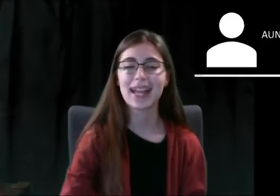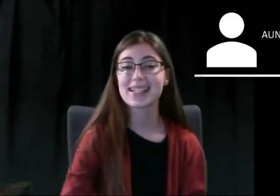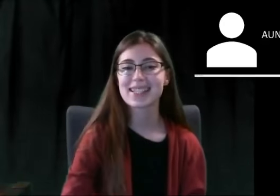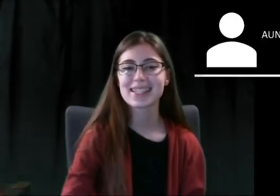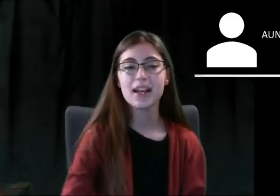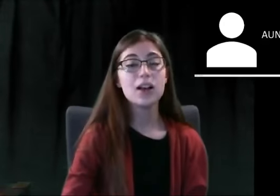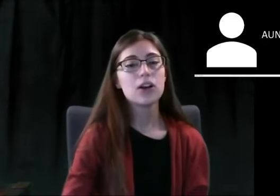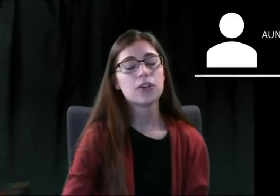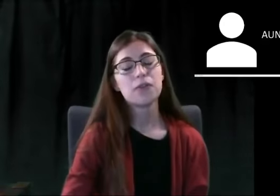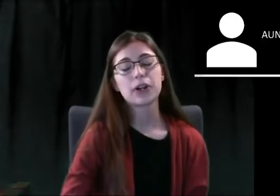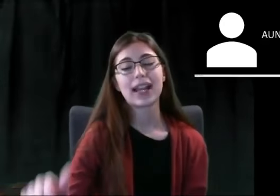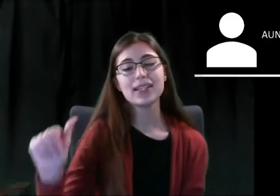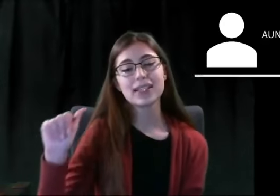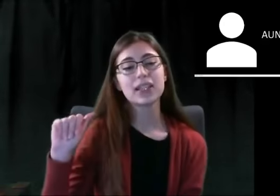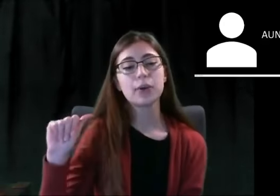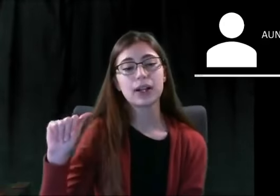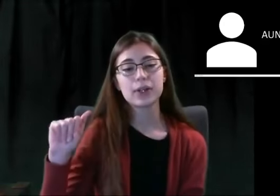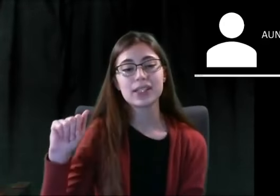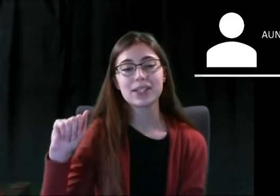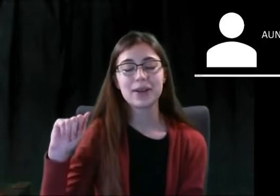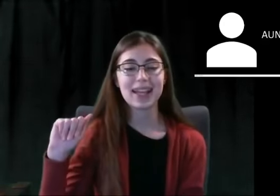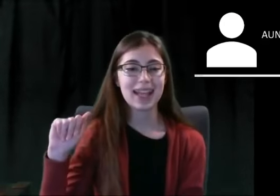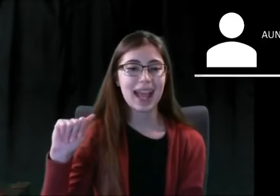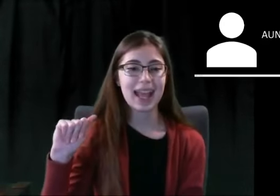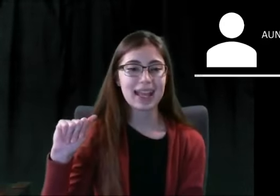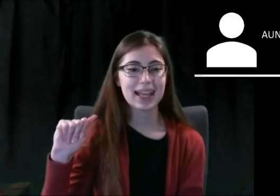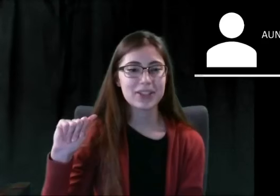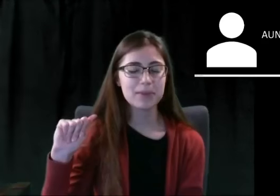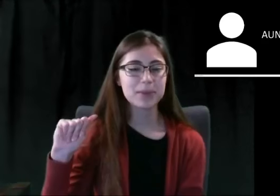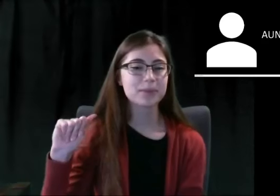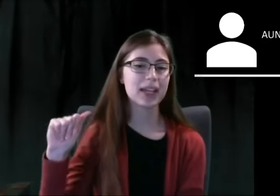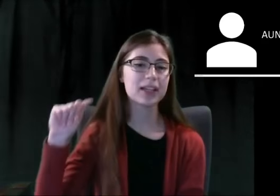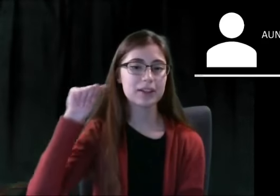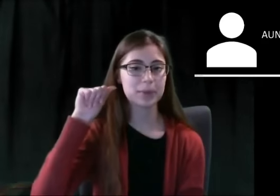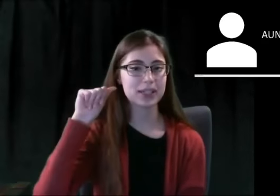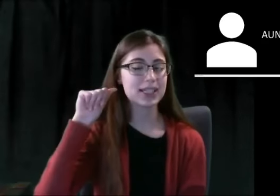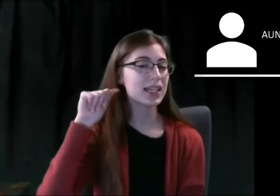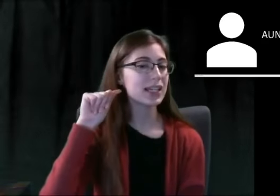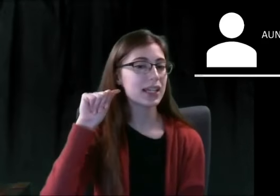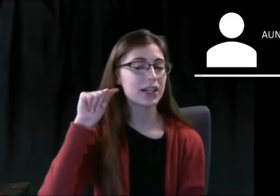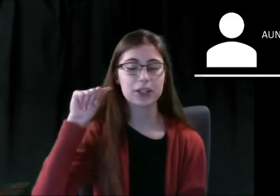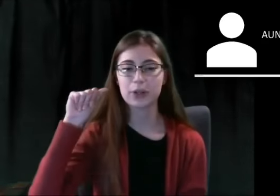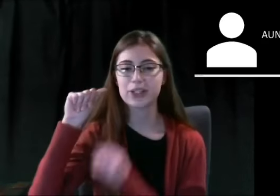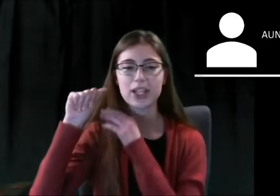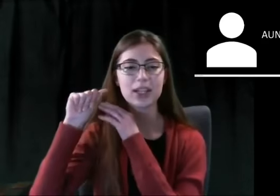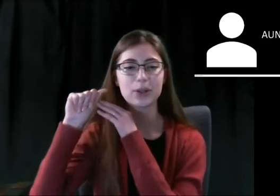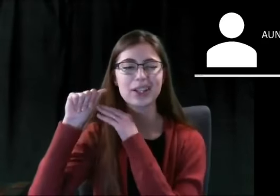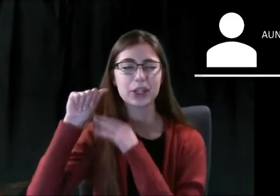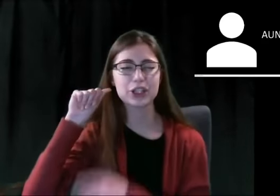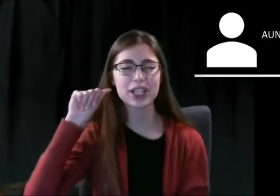Aunt. For aunt, you are going to do an A hand shape, and you're going to put it near your chin or near your cheek,